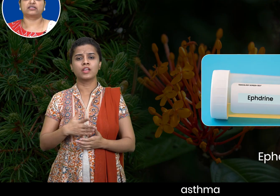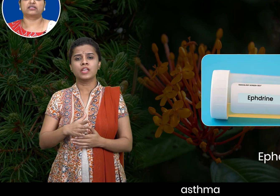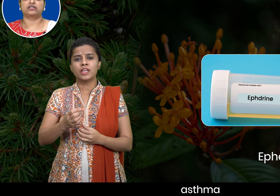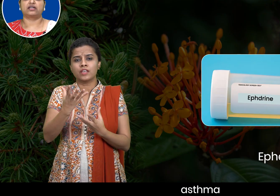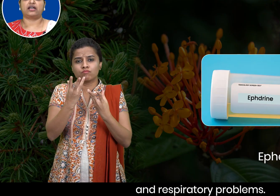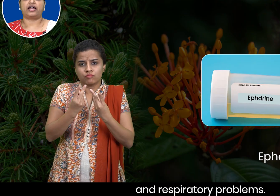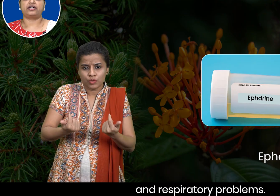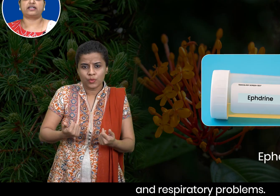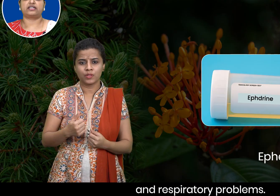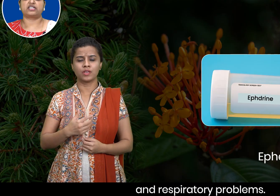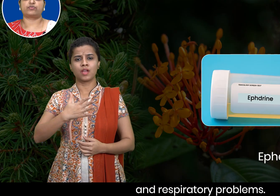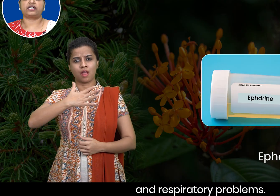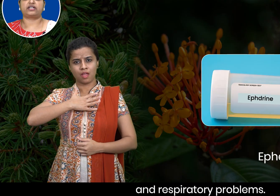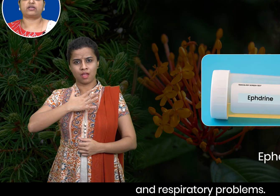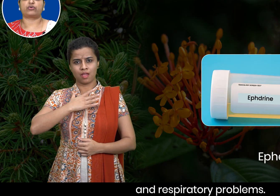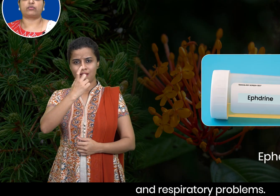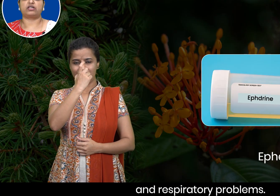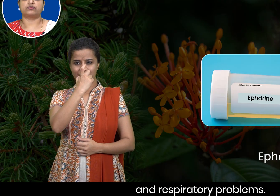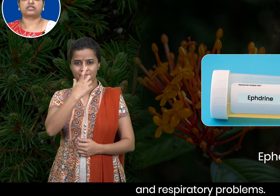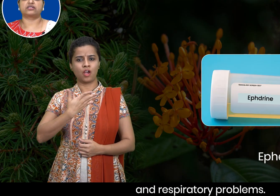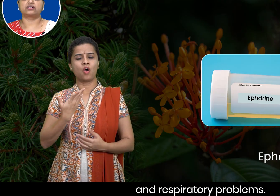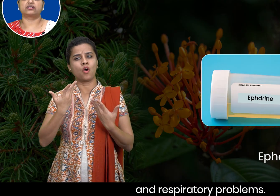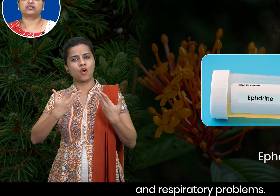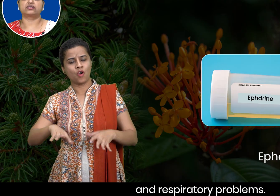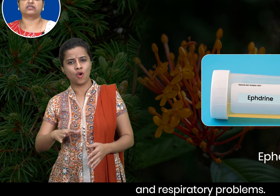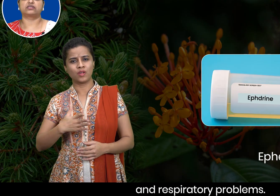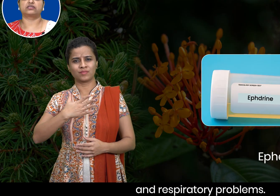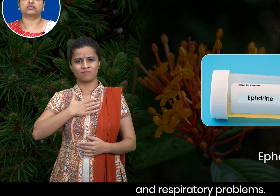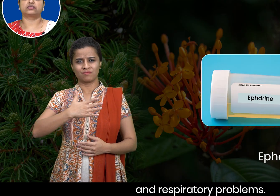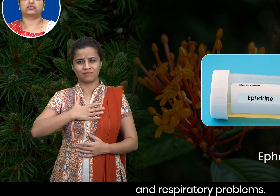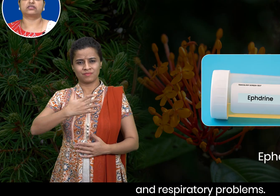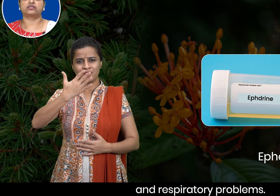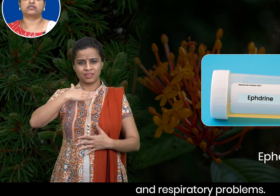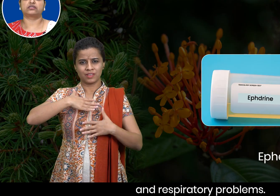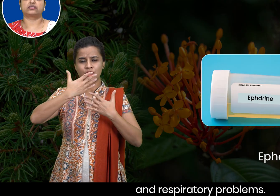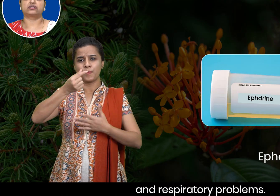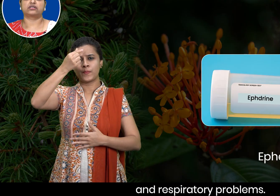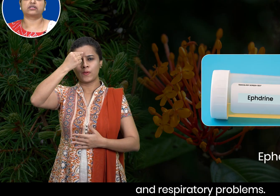asthma and respiratory problems.